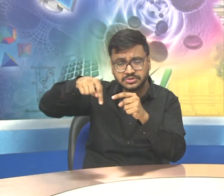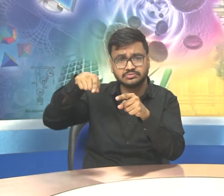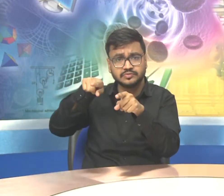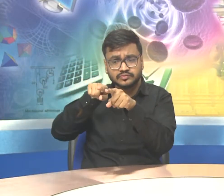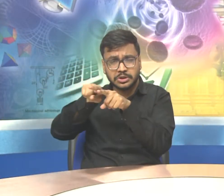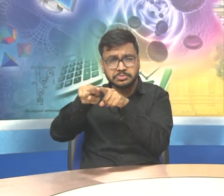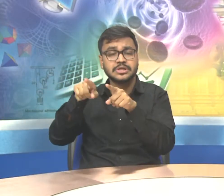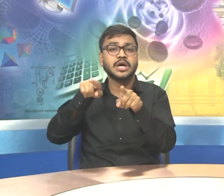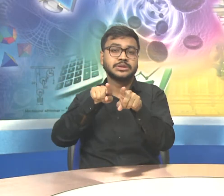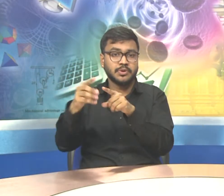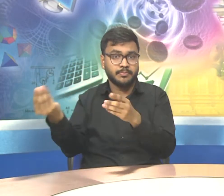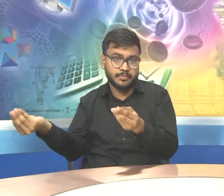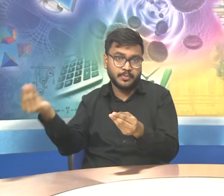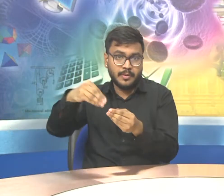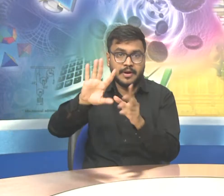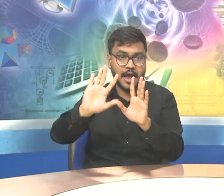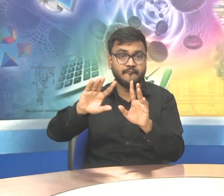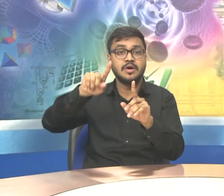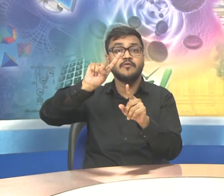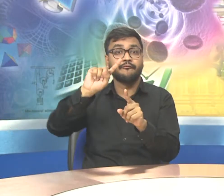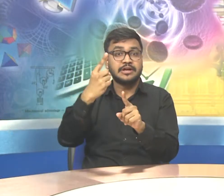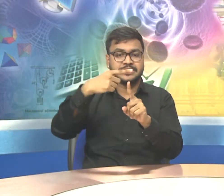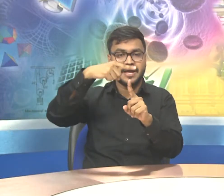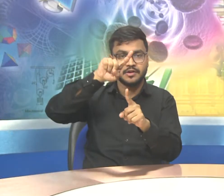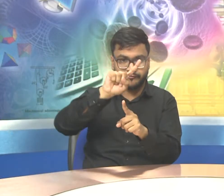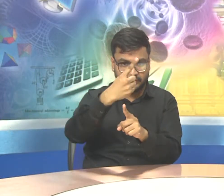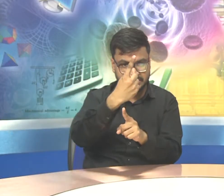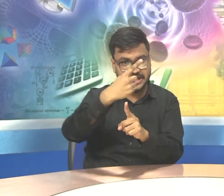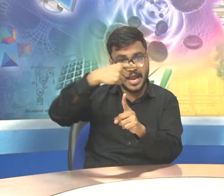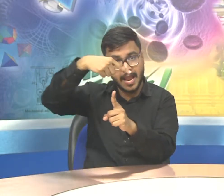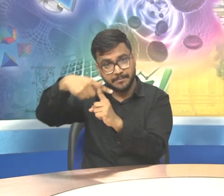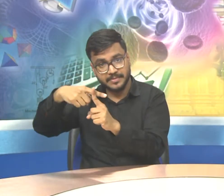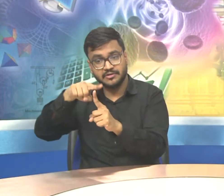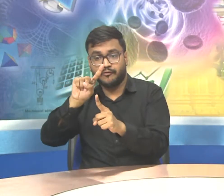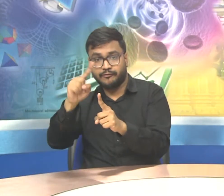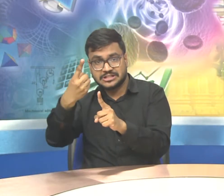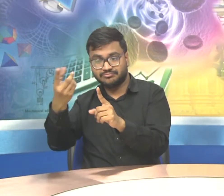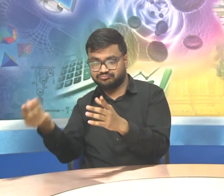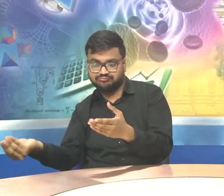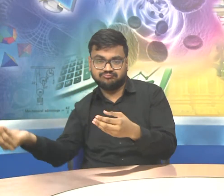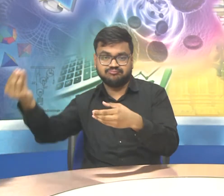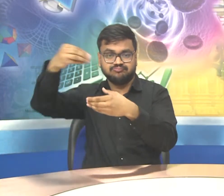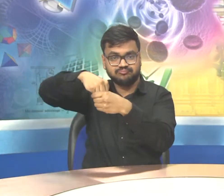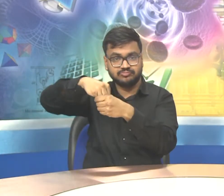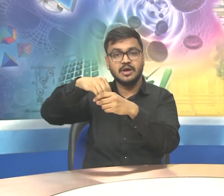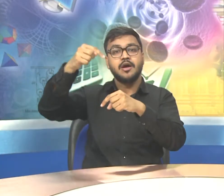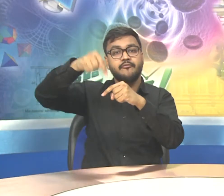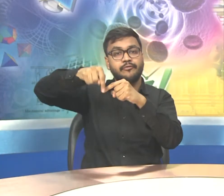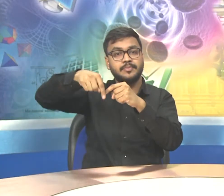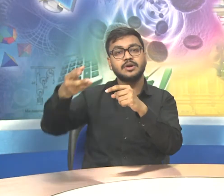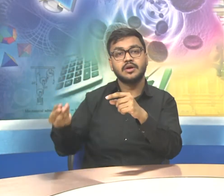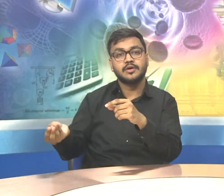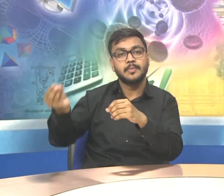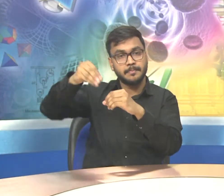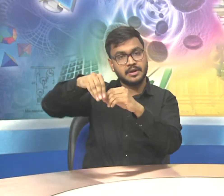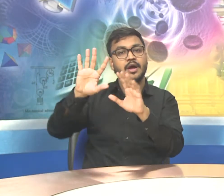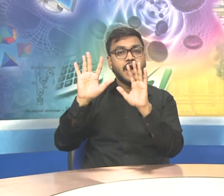The quota is determined by totaling the total number of votes polled divided by the number